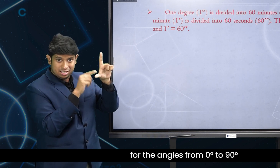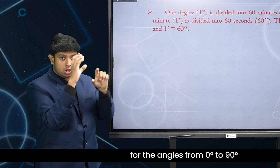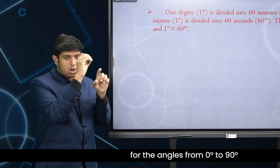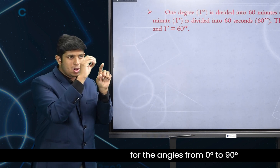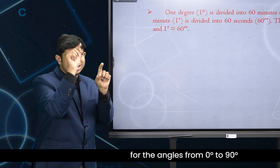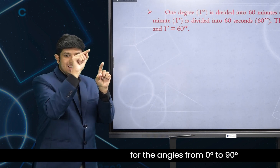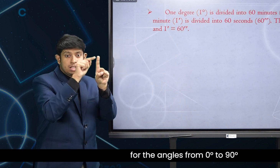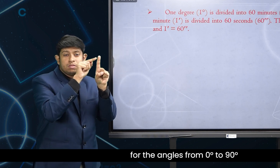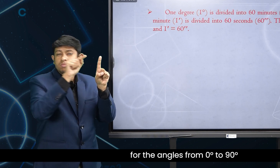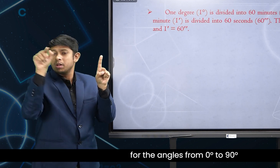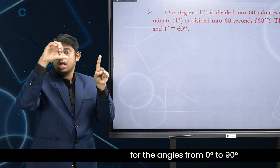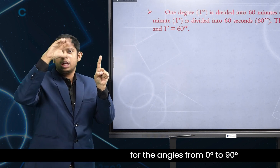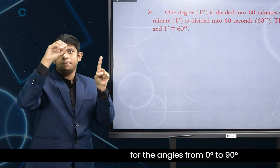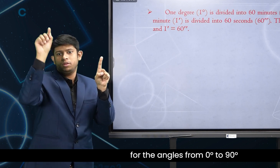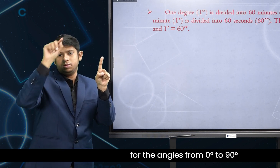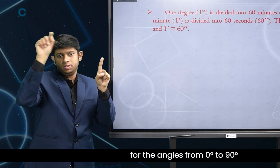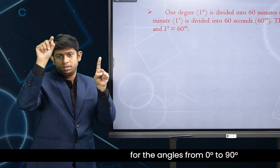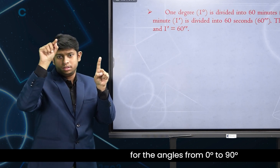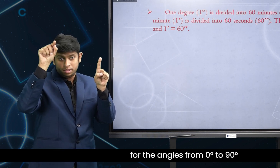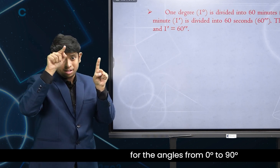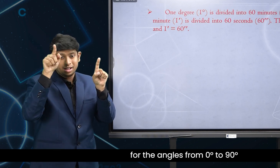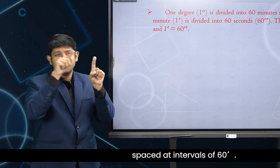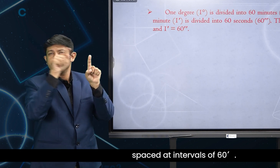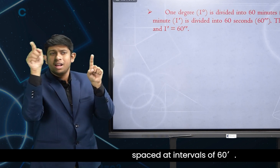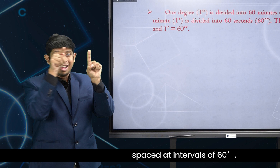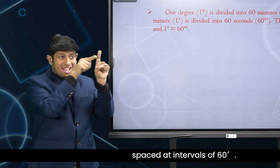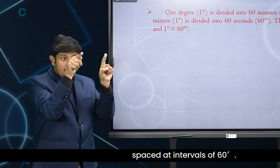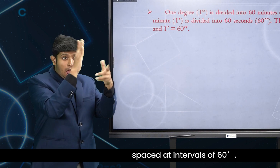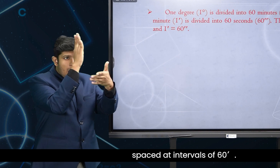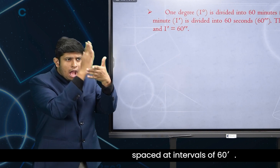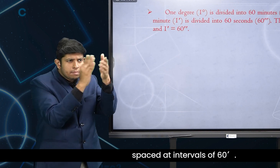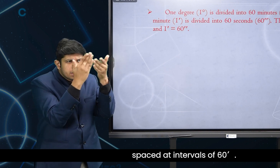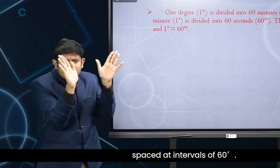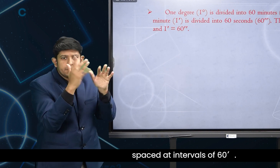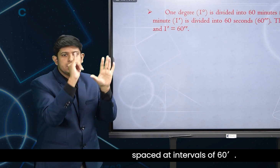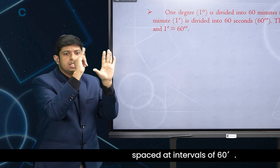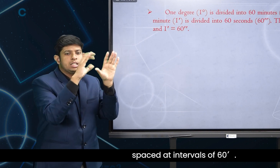angles from 0 degrees to 90 degrees, spaced at intervals of 60 minutes.